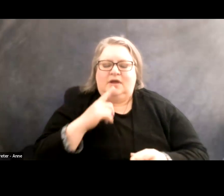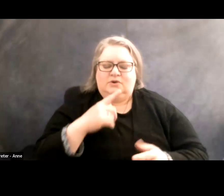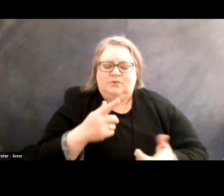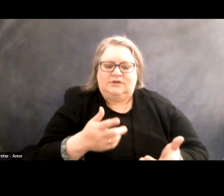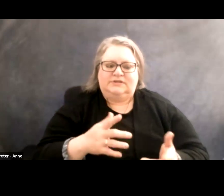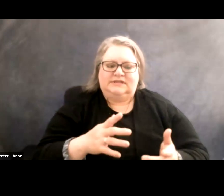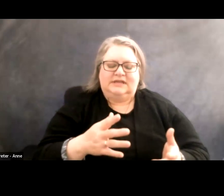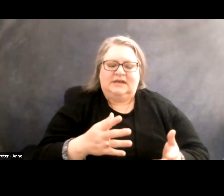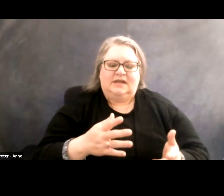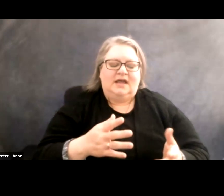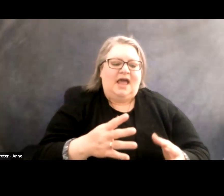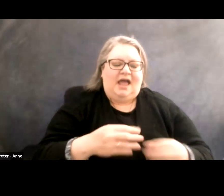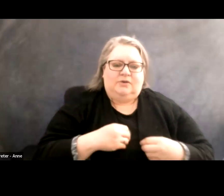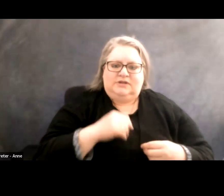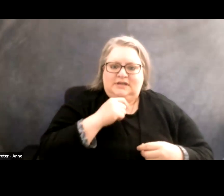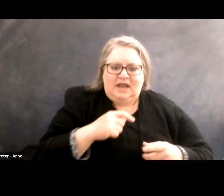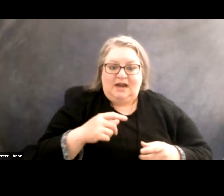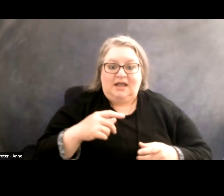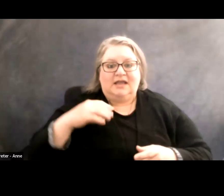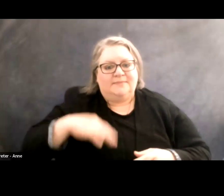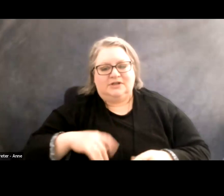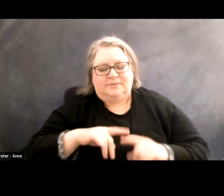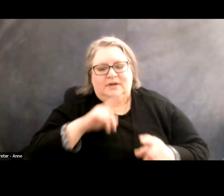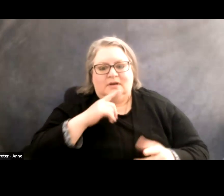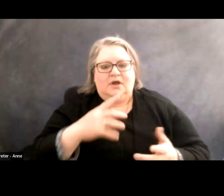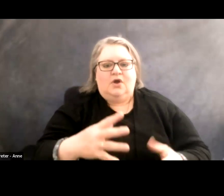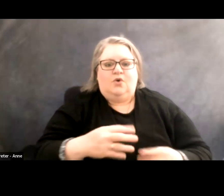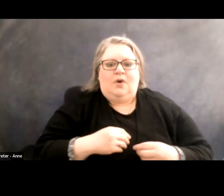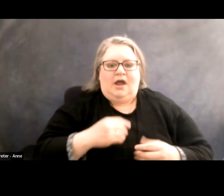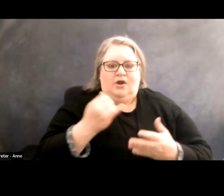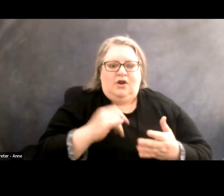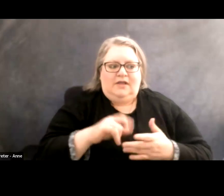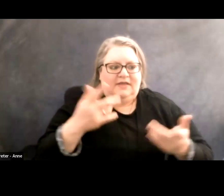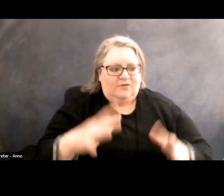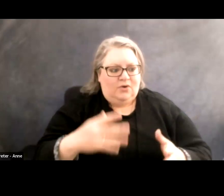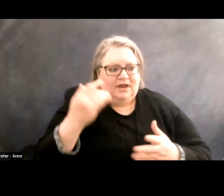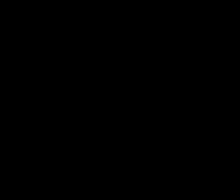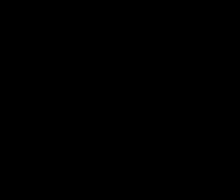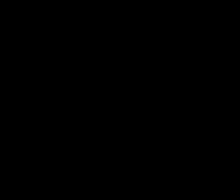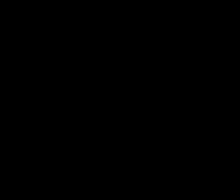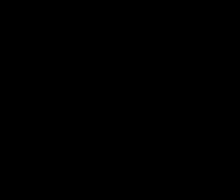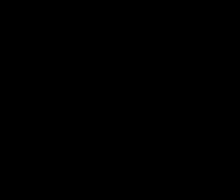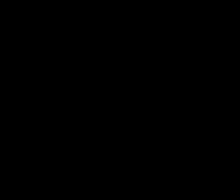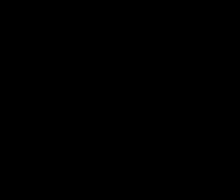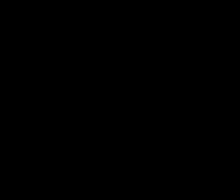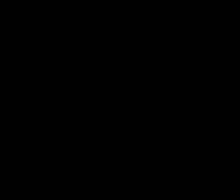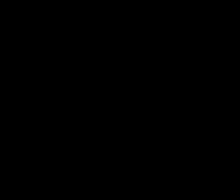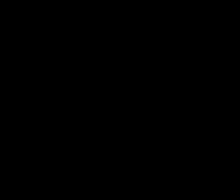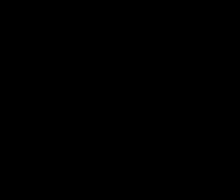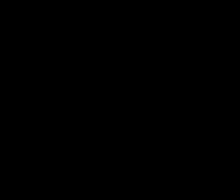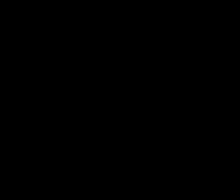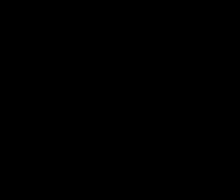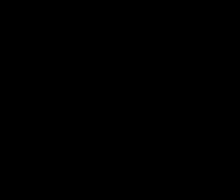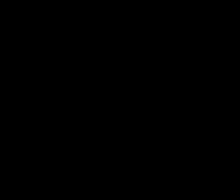opportunity. So not a commission for a project, but acquiring art that they've already created. Do you have a sense of what